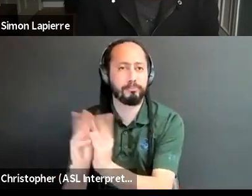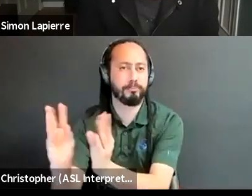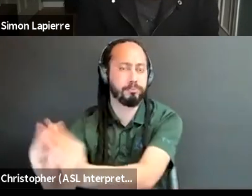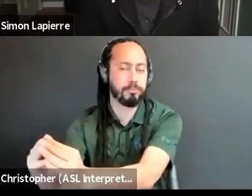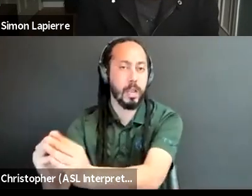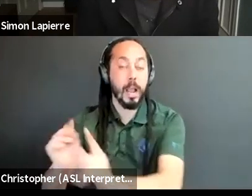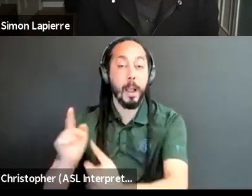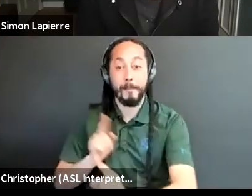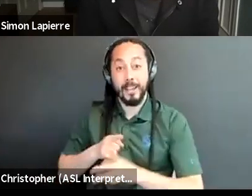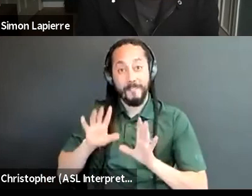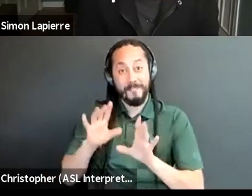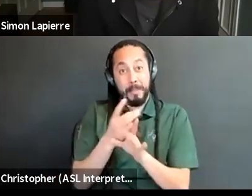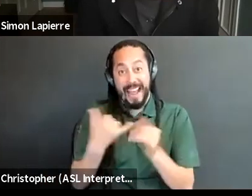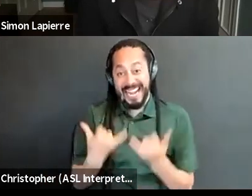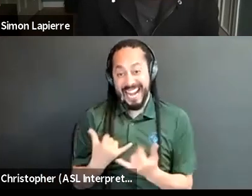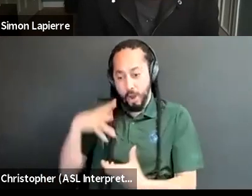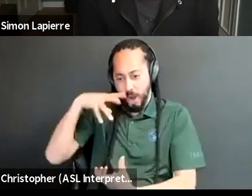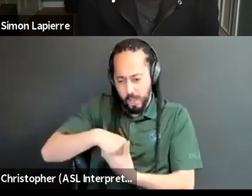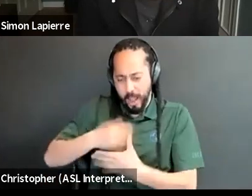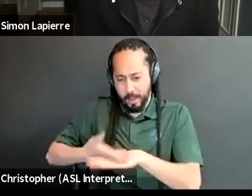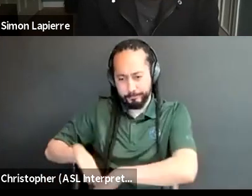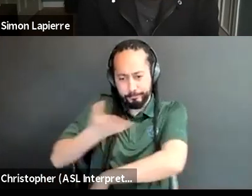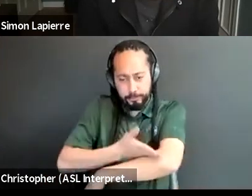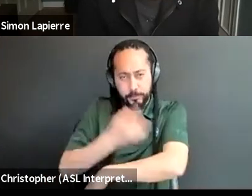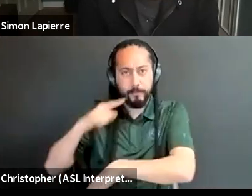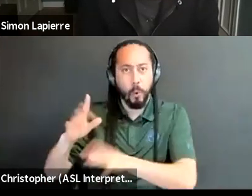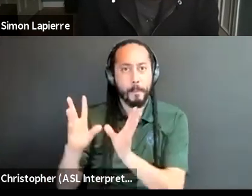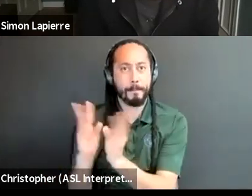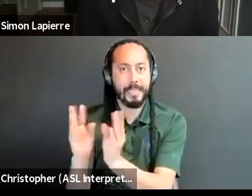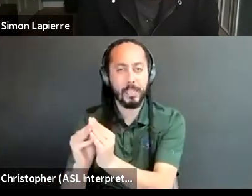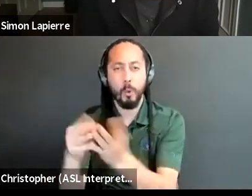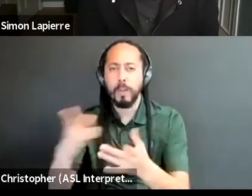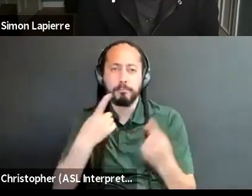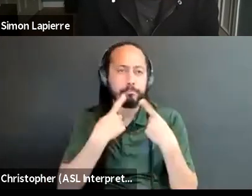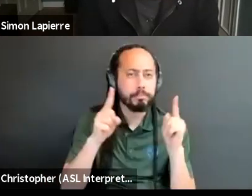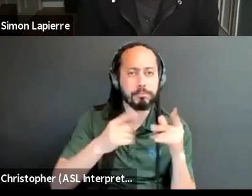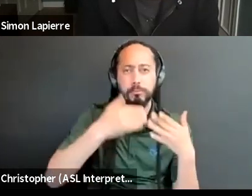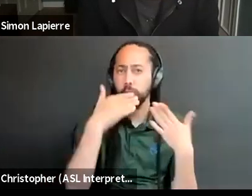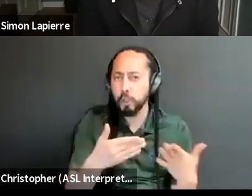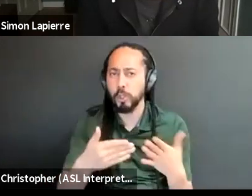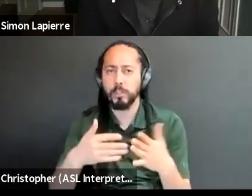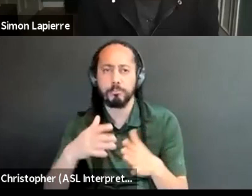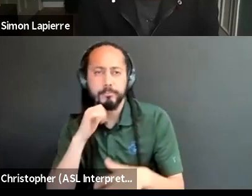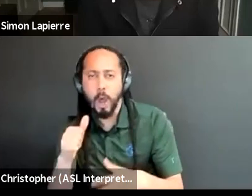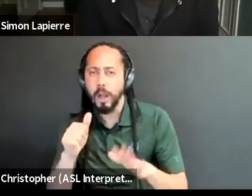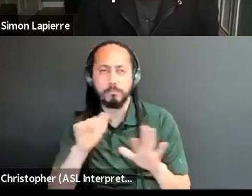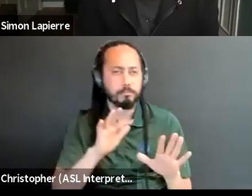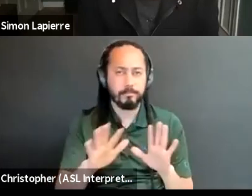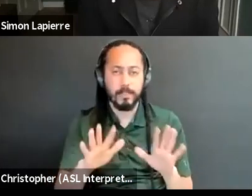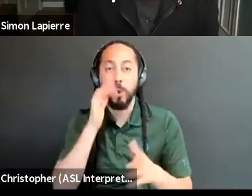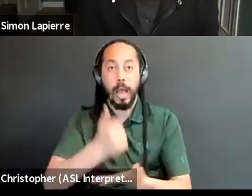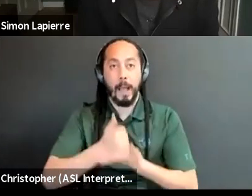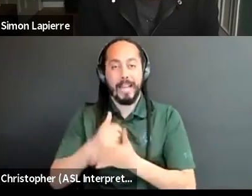you give us your feedback. Let us know what worked, what do you want more of? And that'll help us in our planning for the next